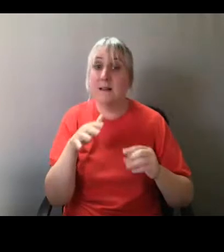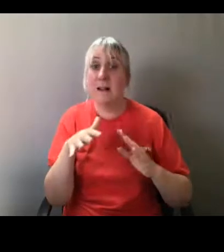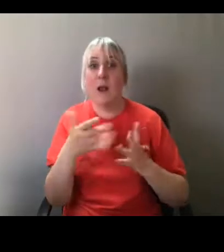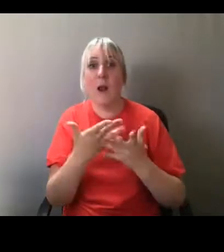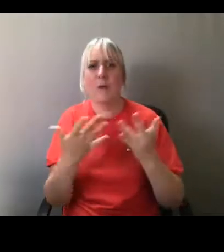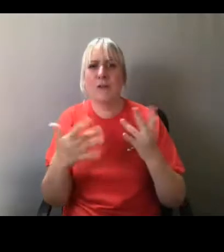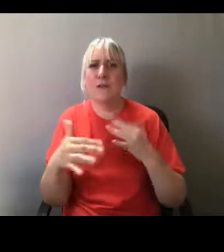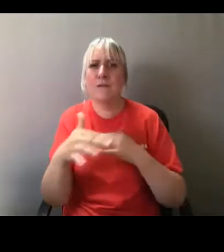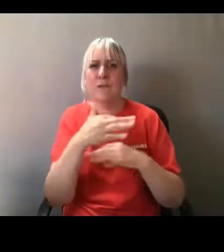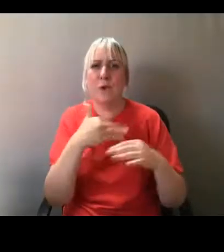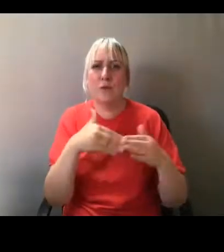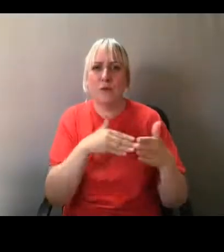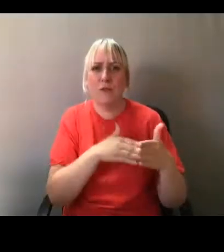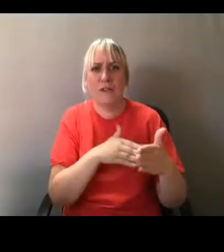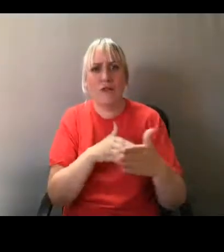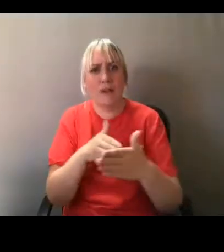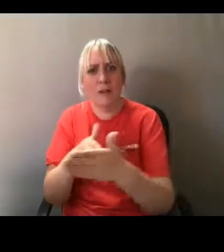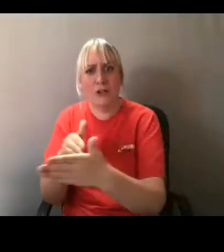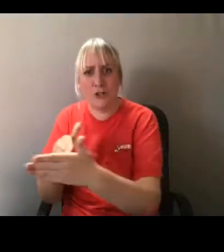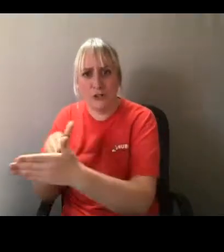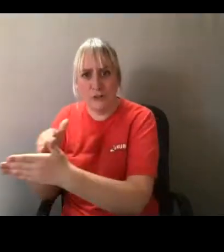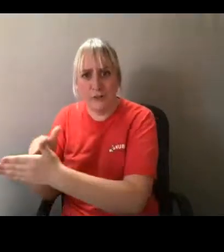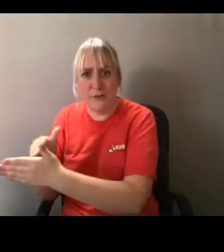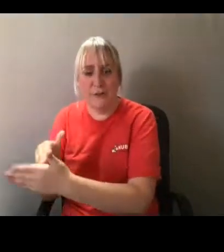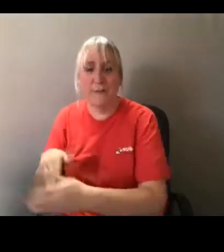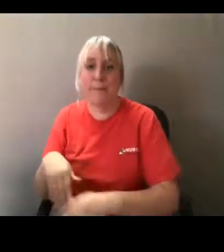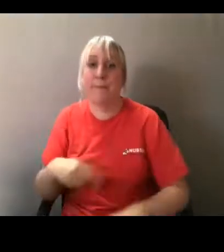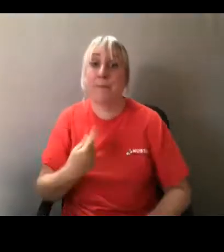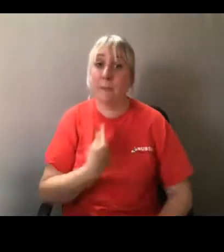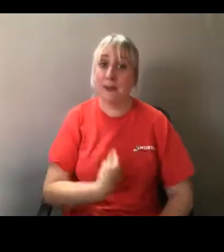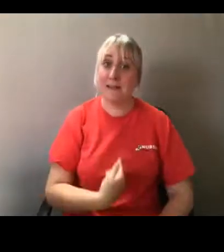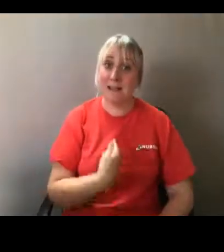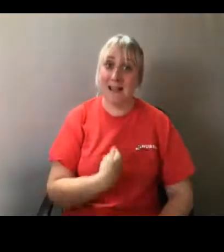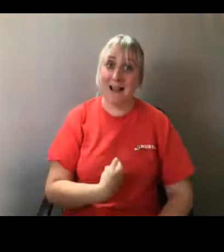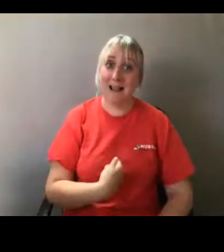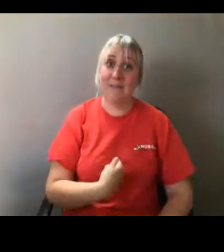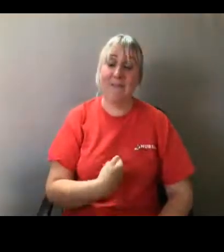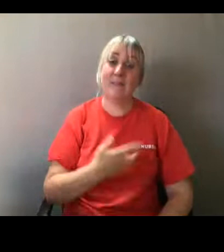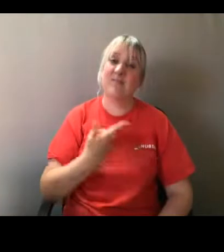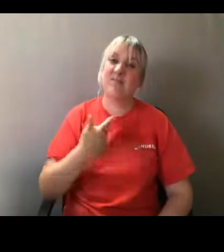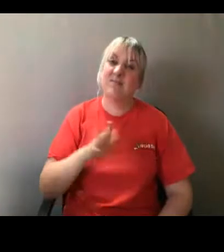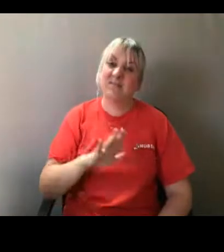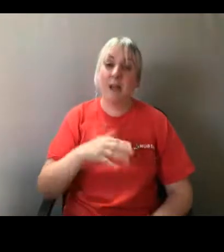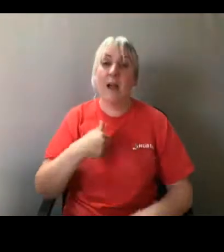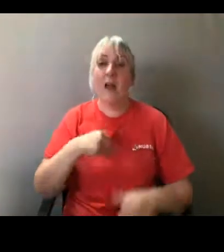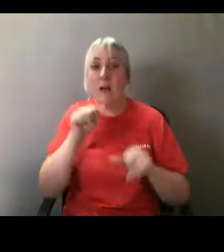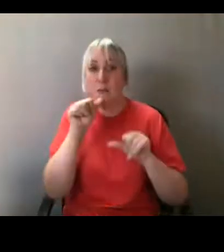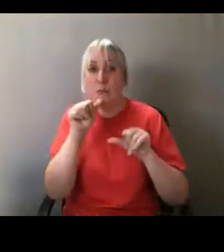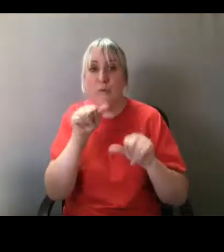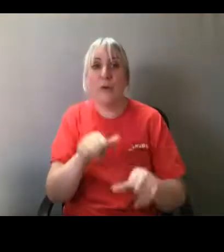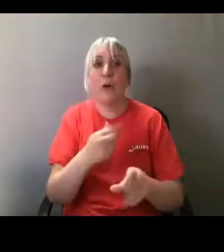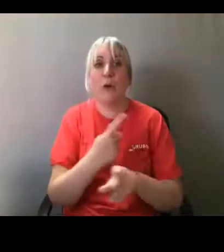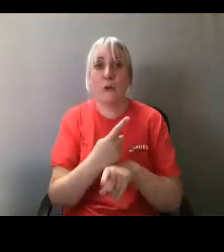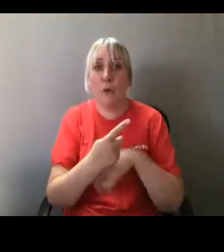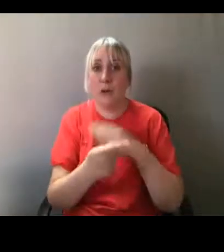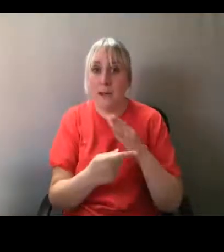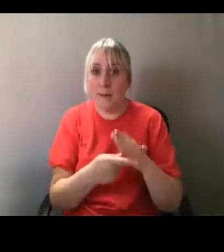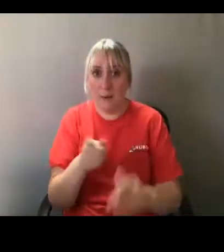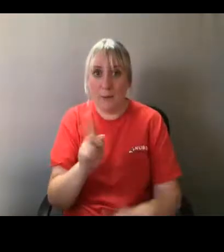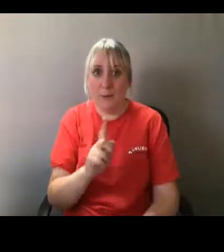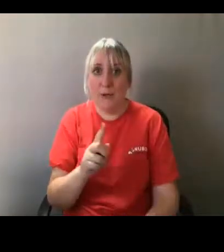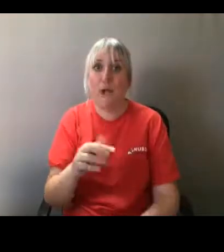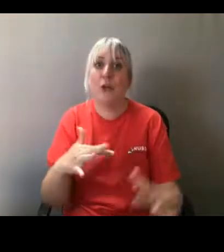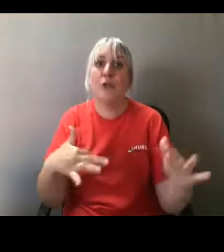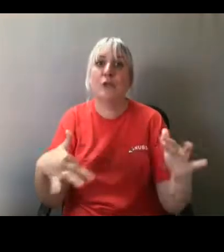restrictions. I personally prefer talking about